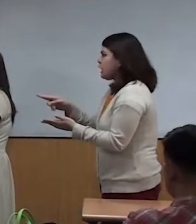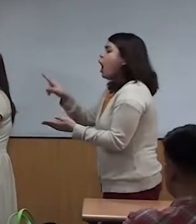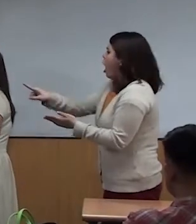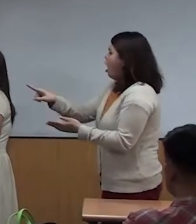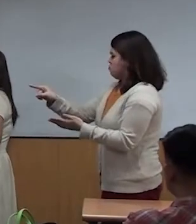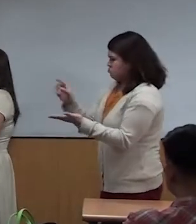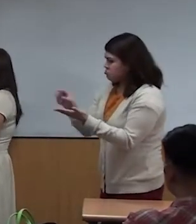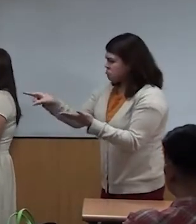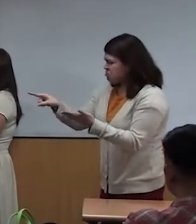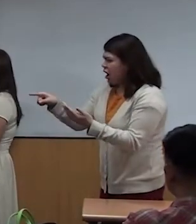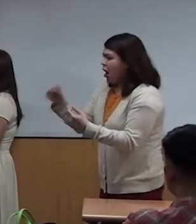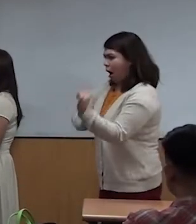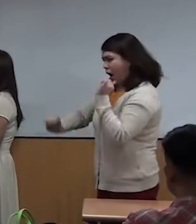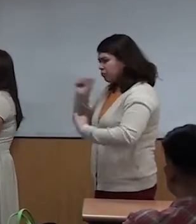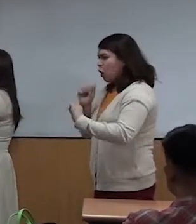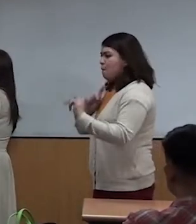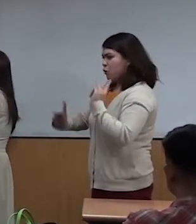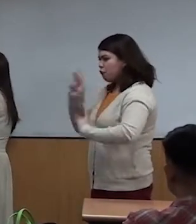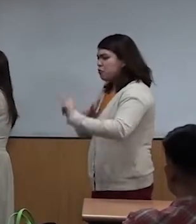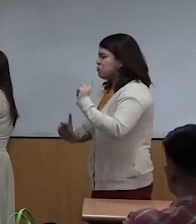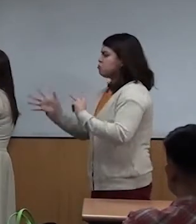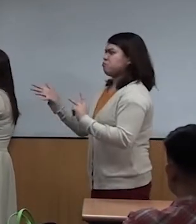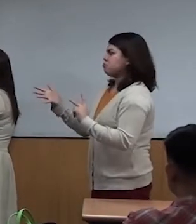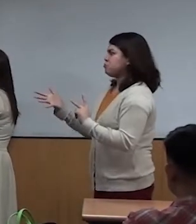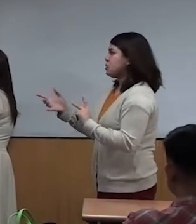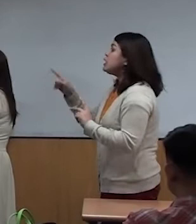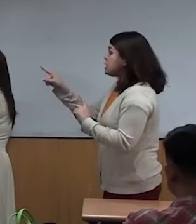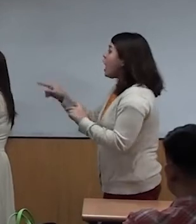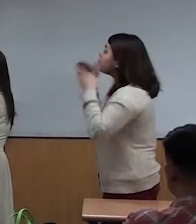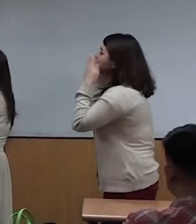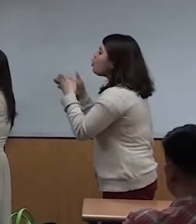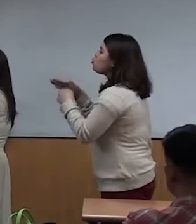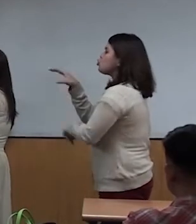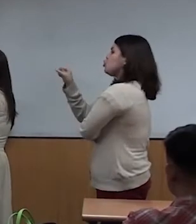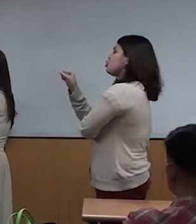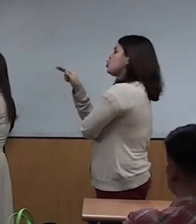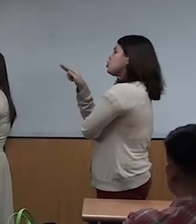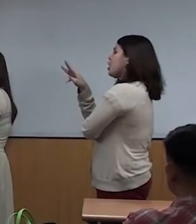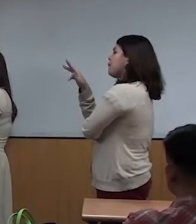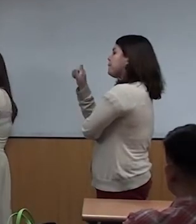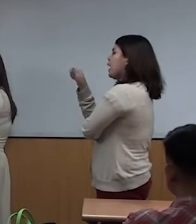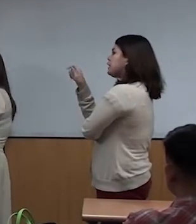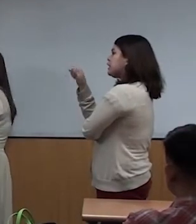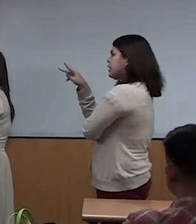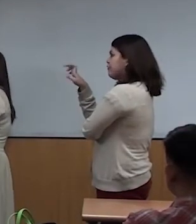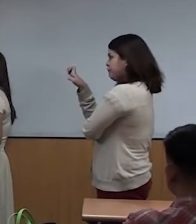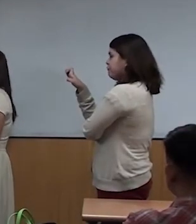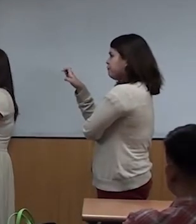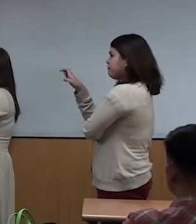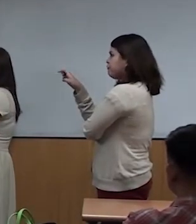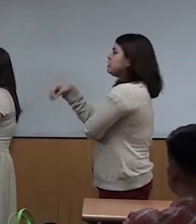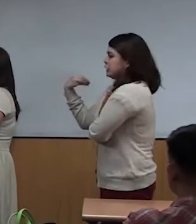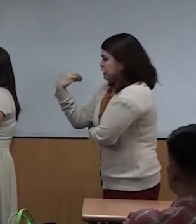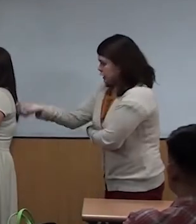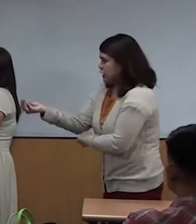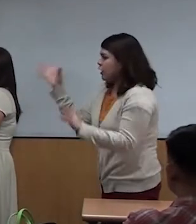of the student's. What we can grade are the summative assessments, which is the one being given